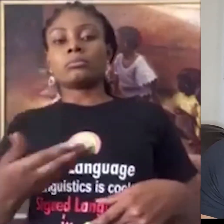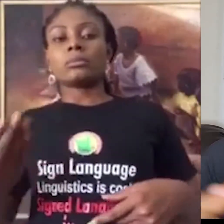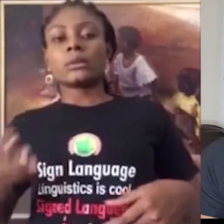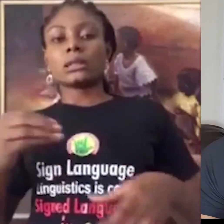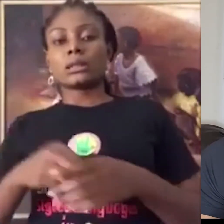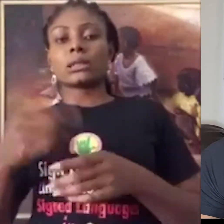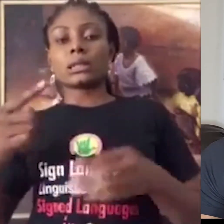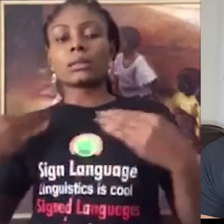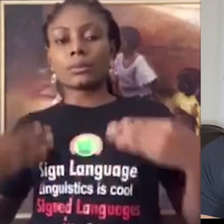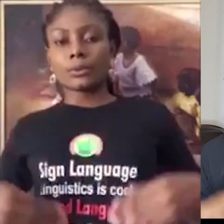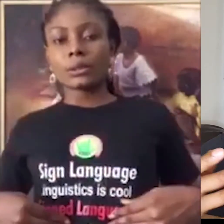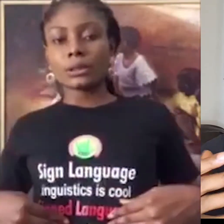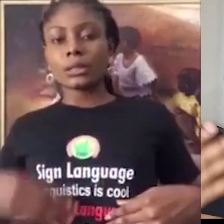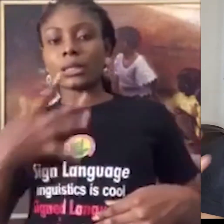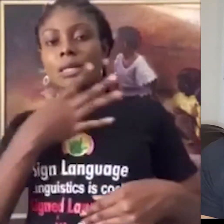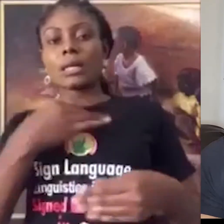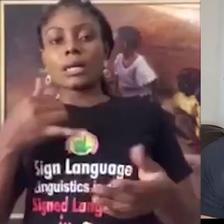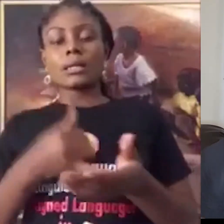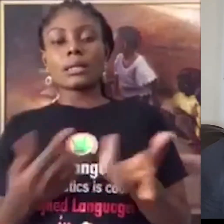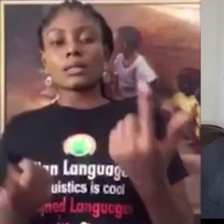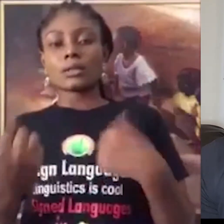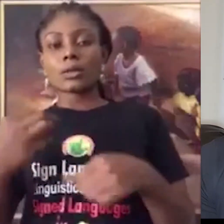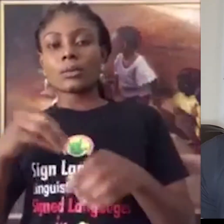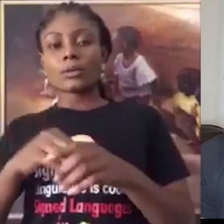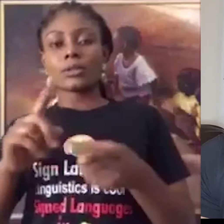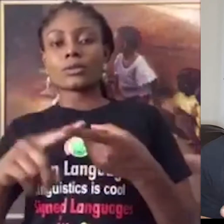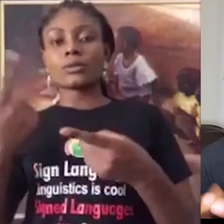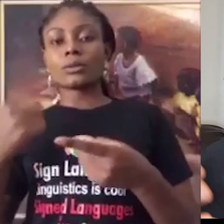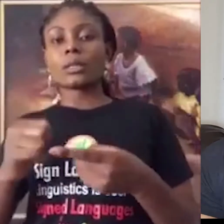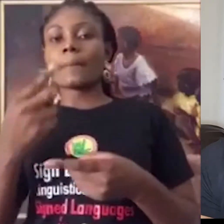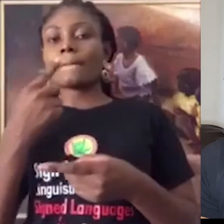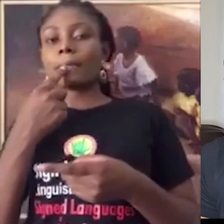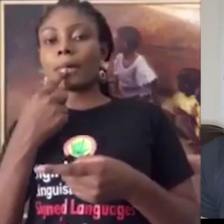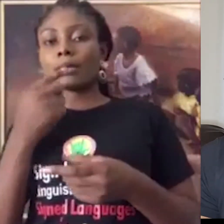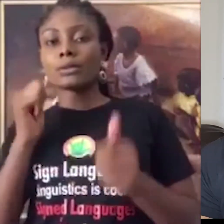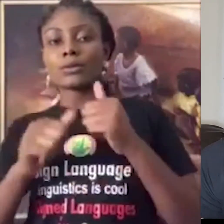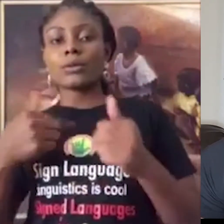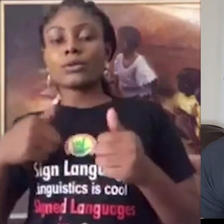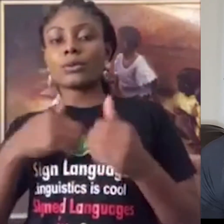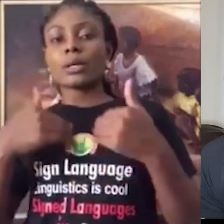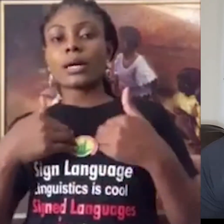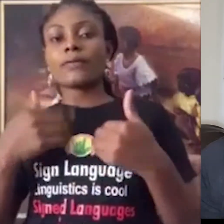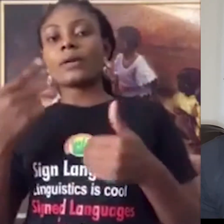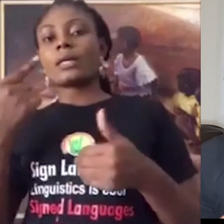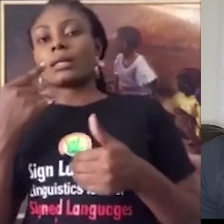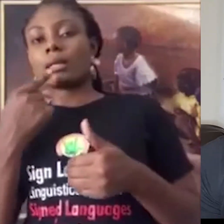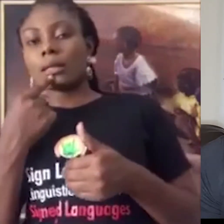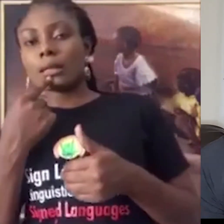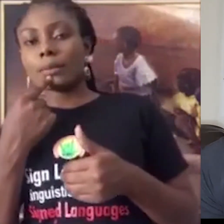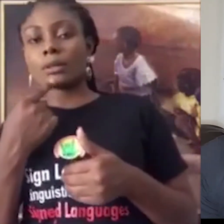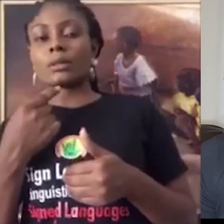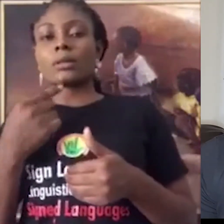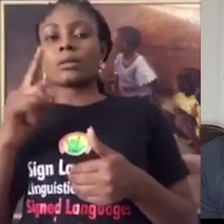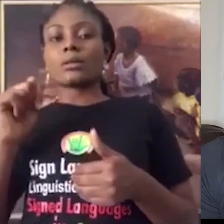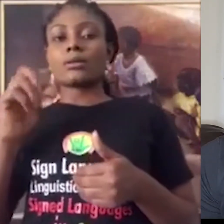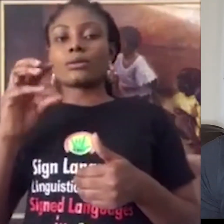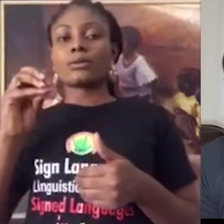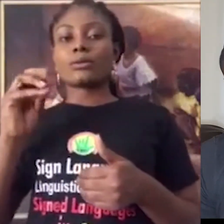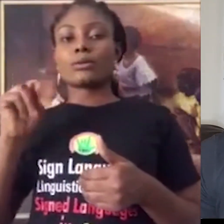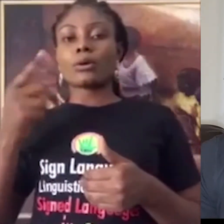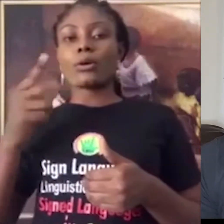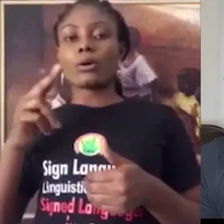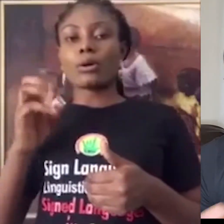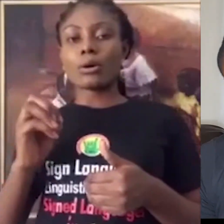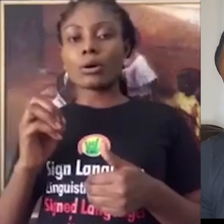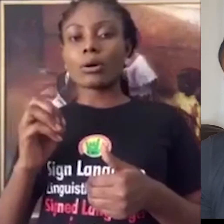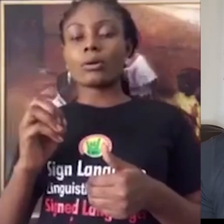apparatus in the body, and it comes into the mouth where you have the articulators, the lips, the tongue, the